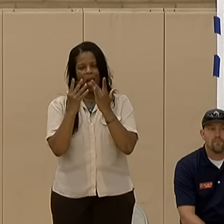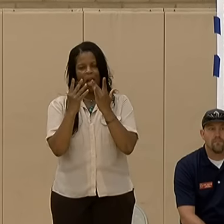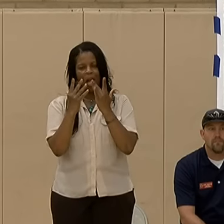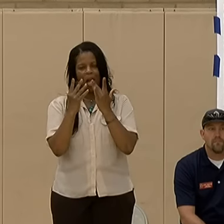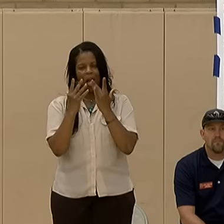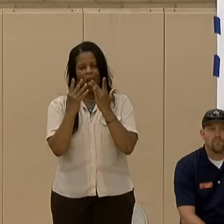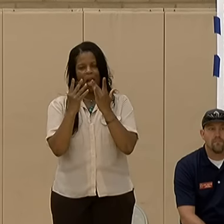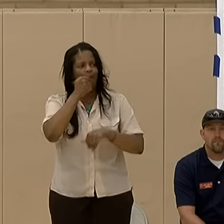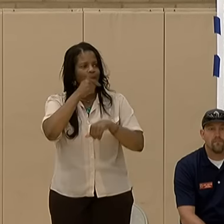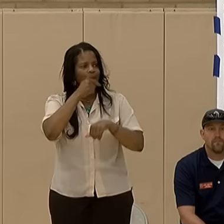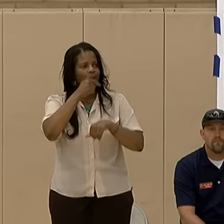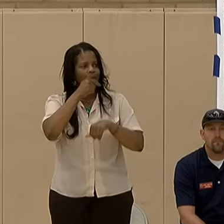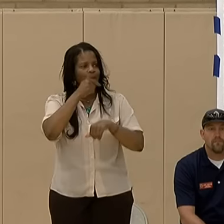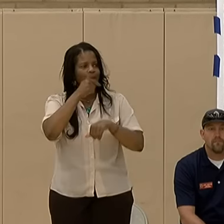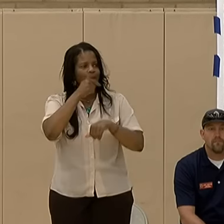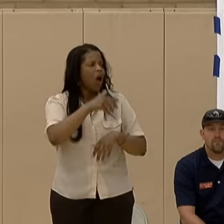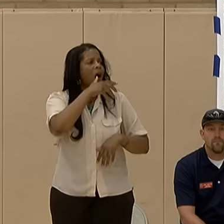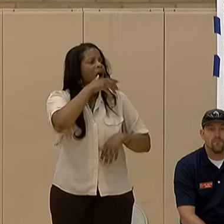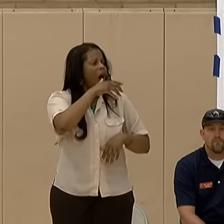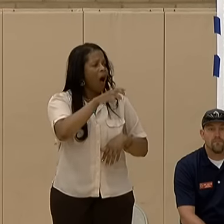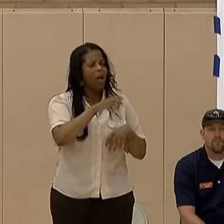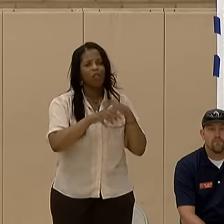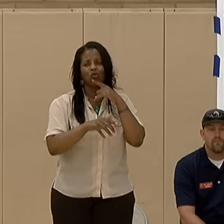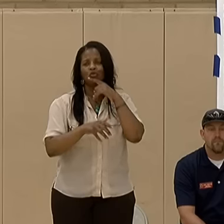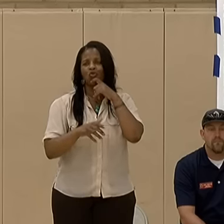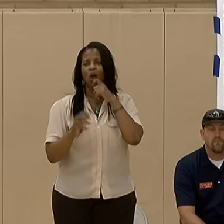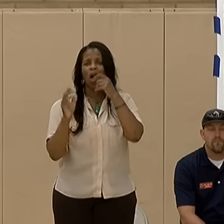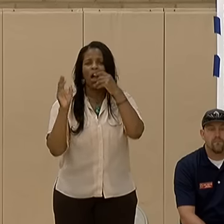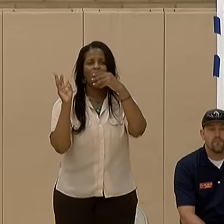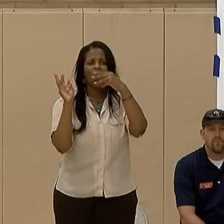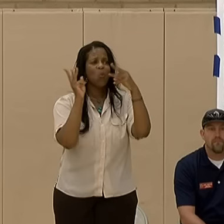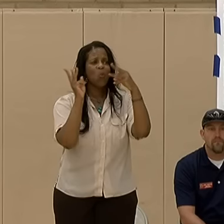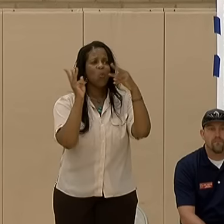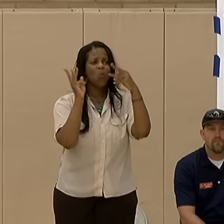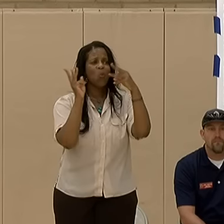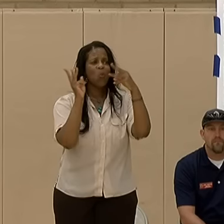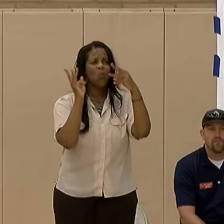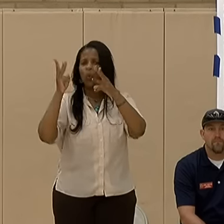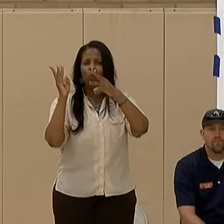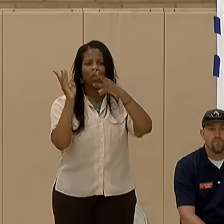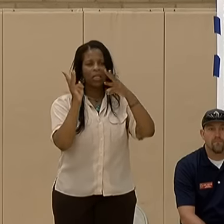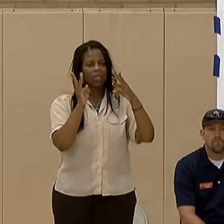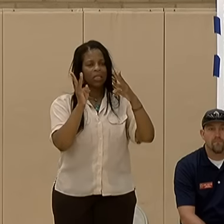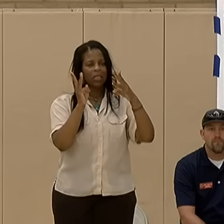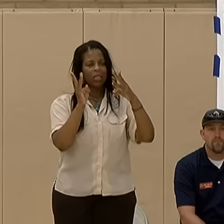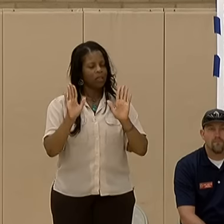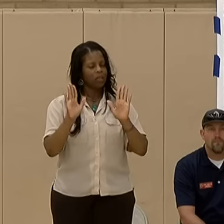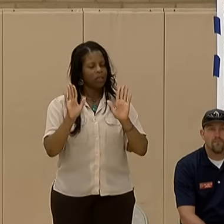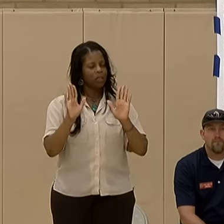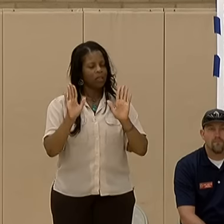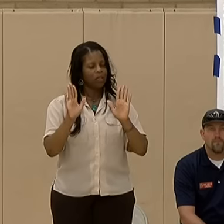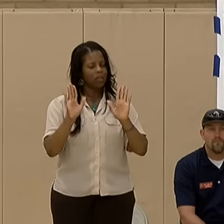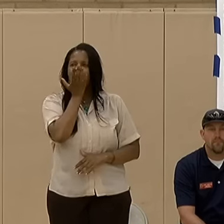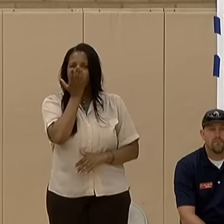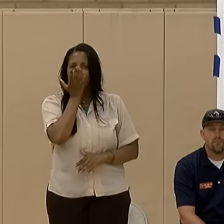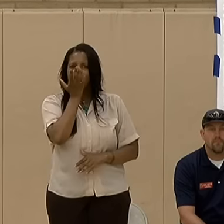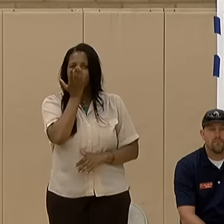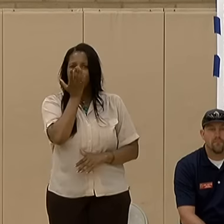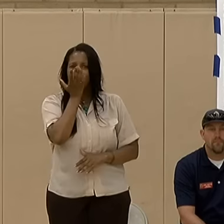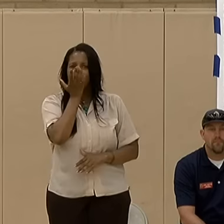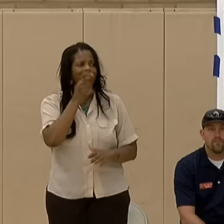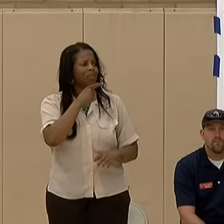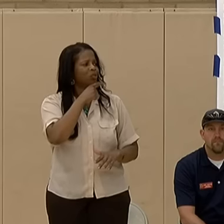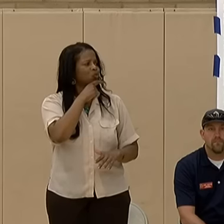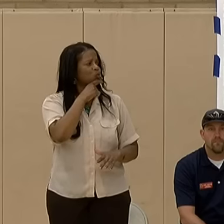time. Hot, dry weather, windy conditions, fuel that is bone